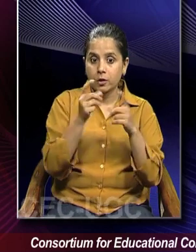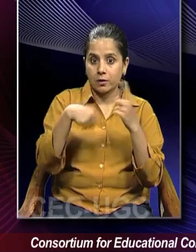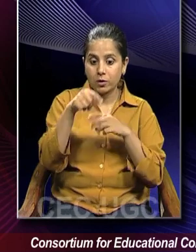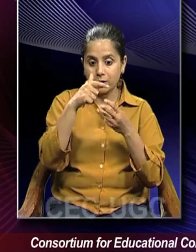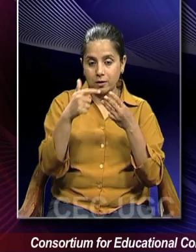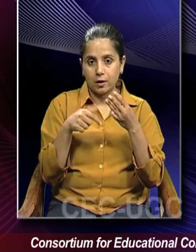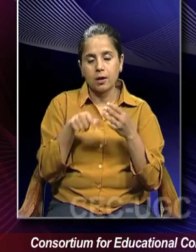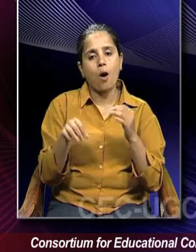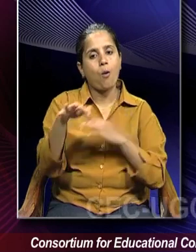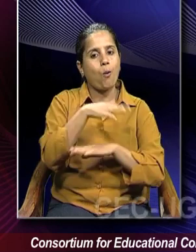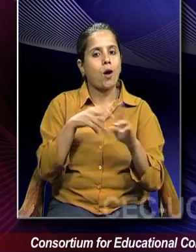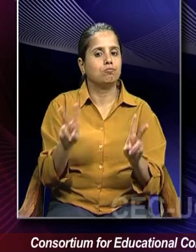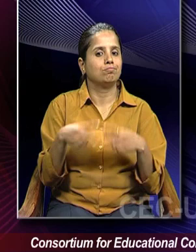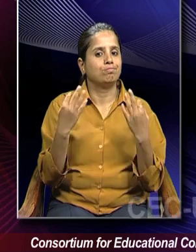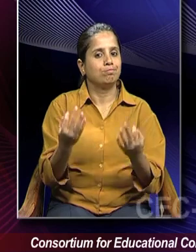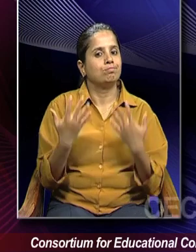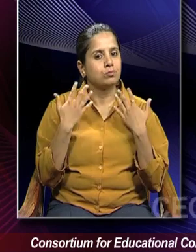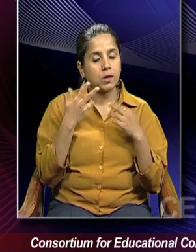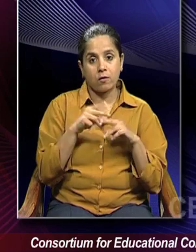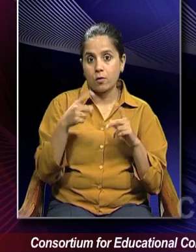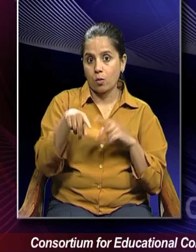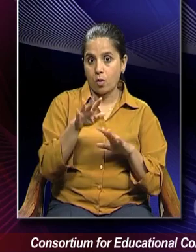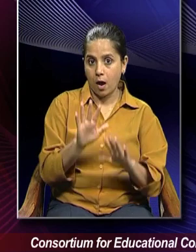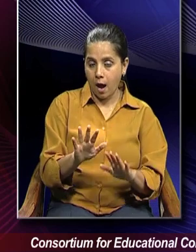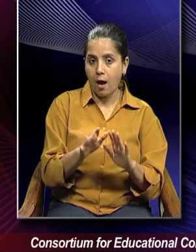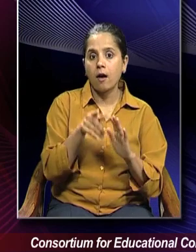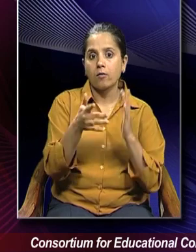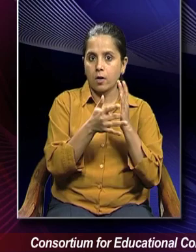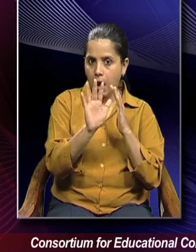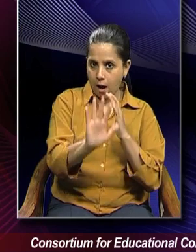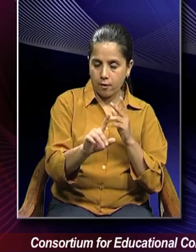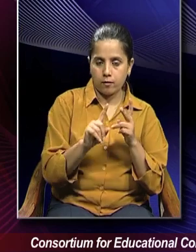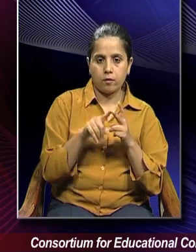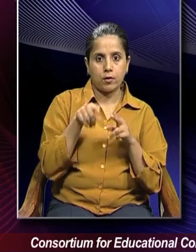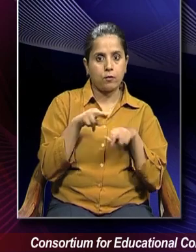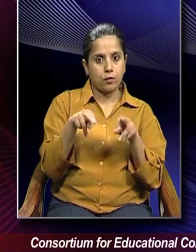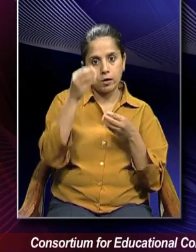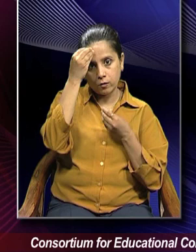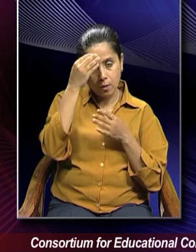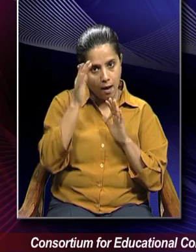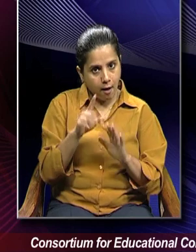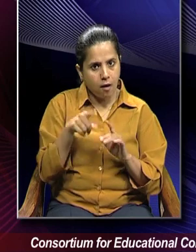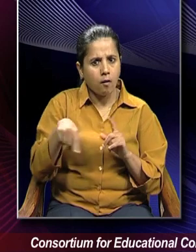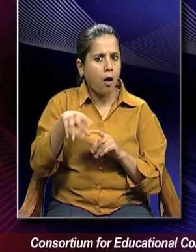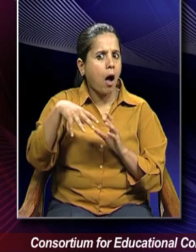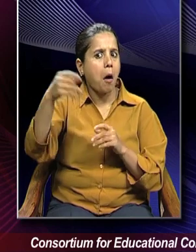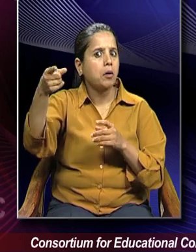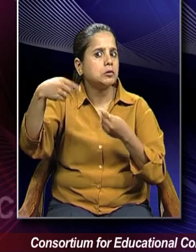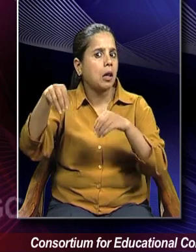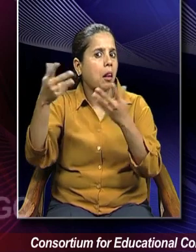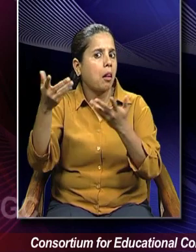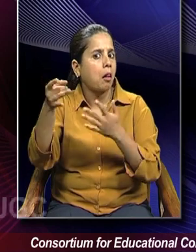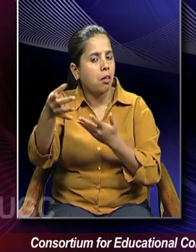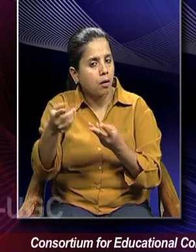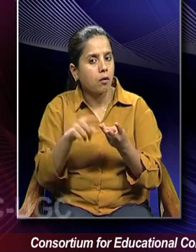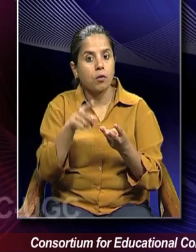organization unique. If you have requisite technology, if you have complete information about the market, and then you have